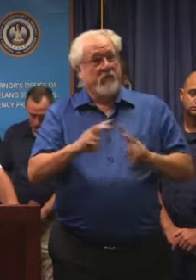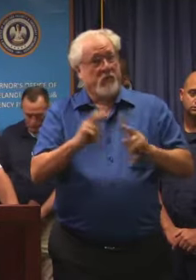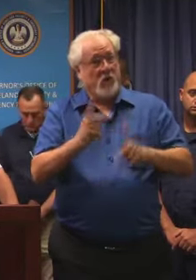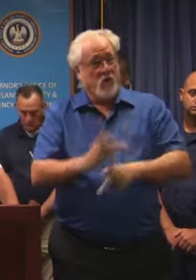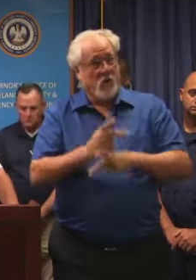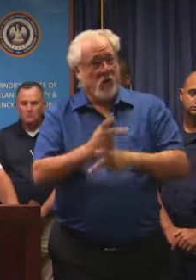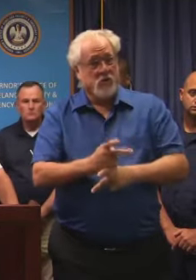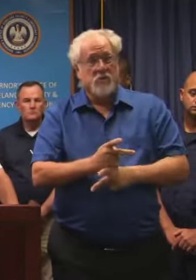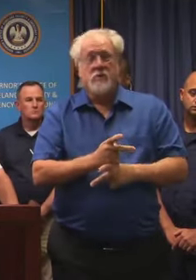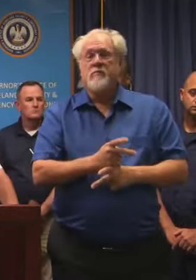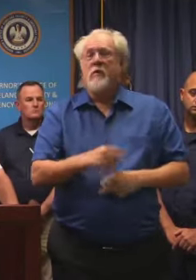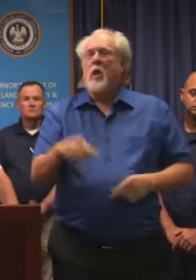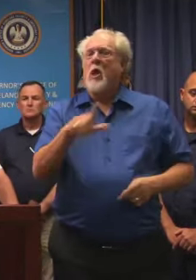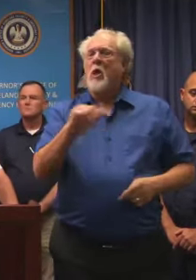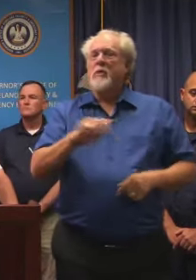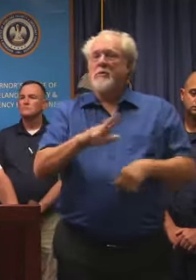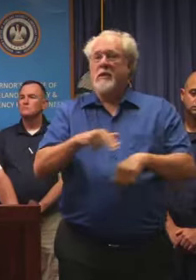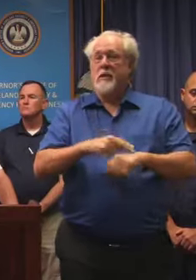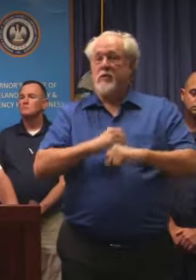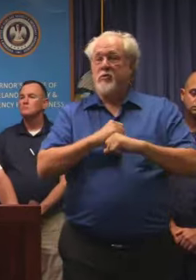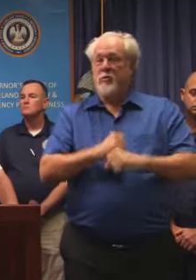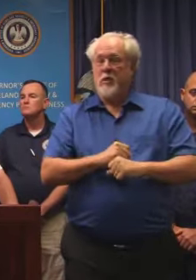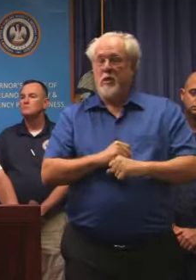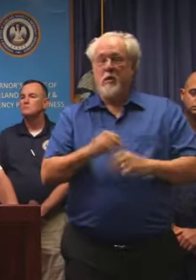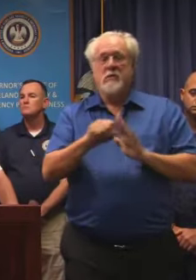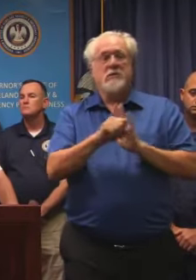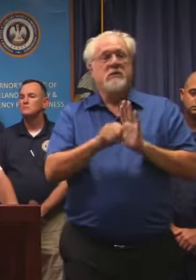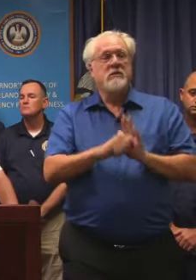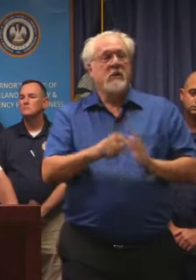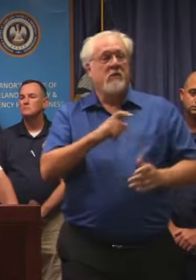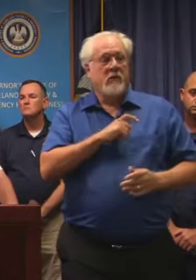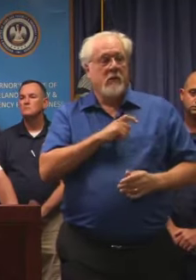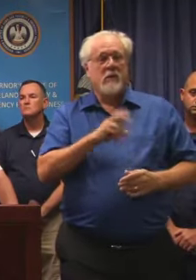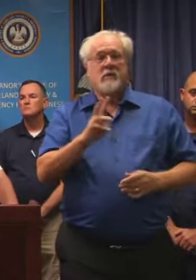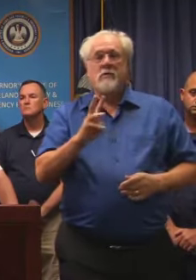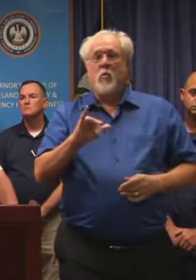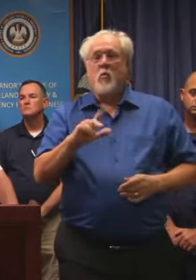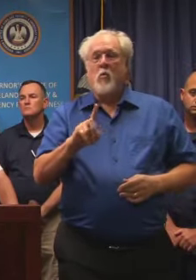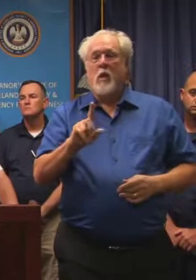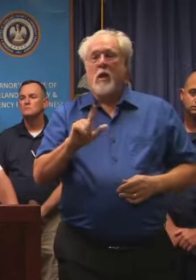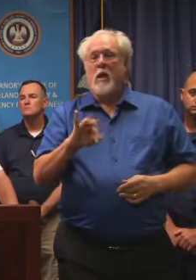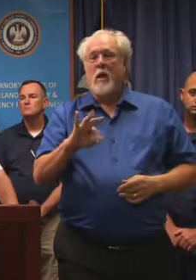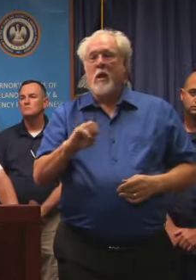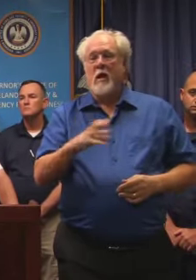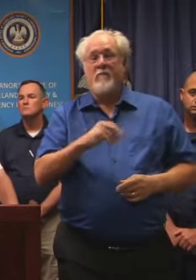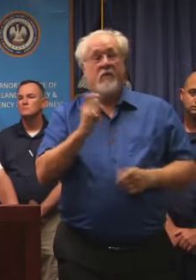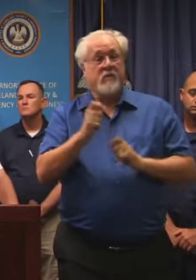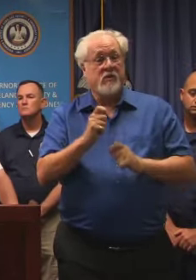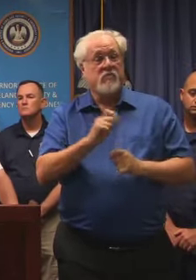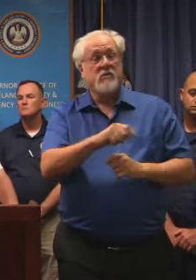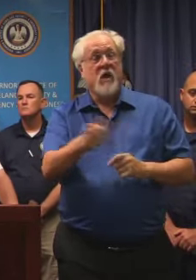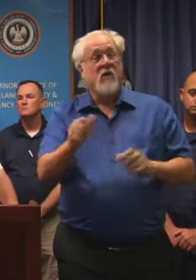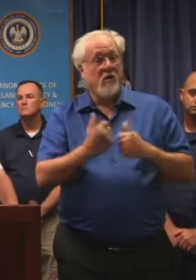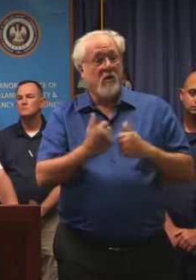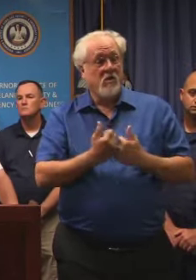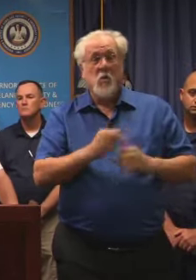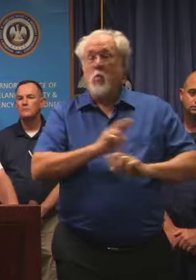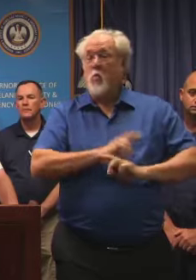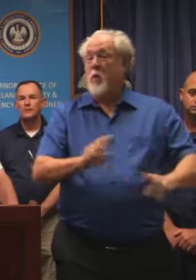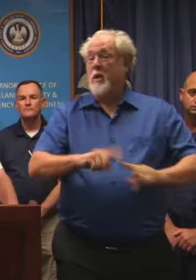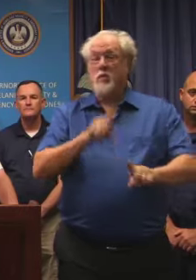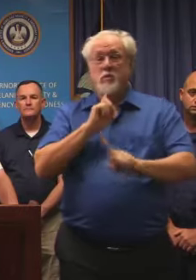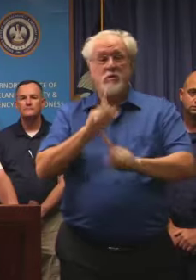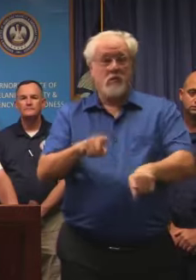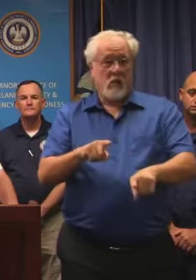cautious. The Louisiana National Guard, the state police, and Wildlife and Fisheries, and other agencies are ready to respond